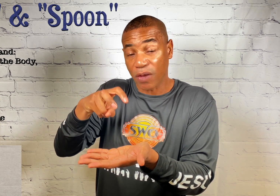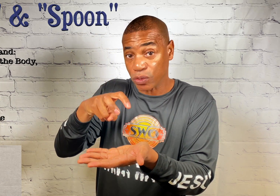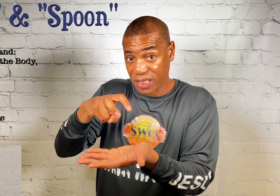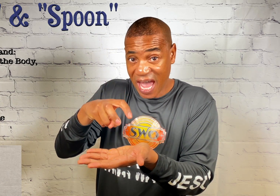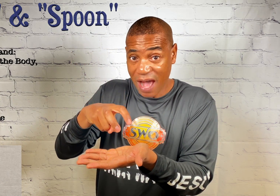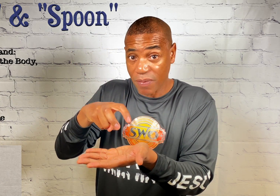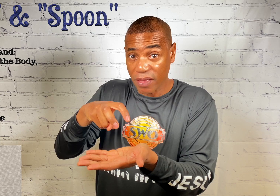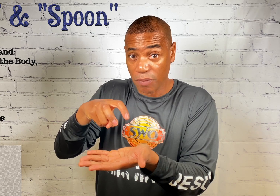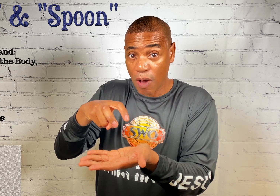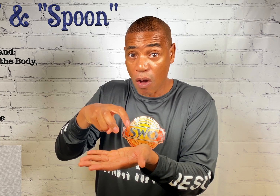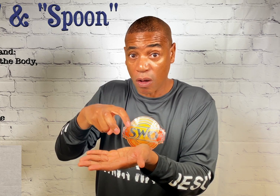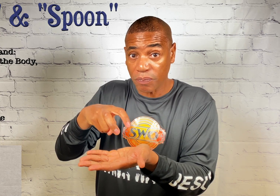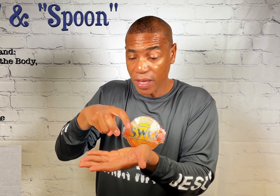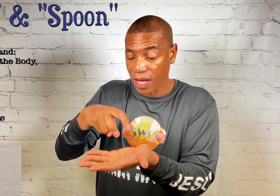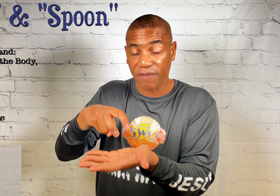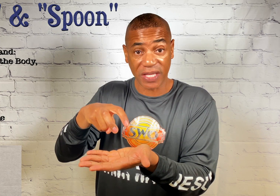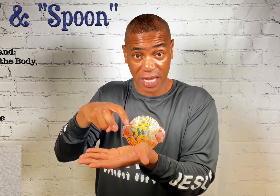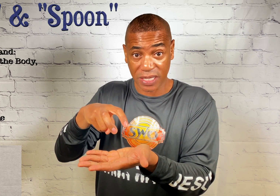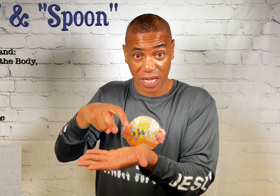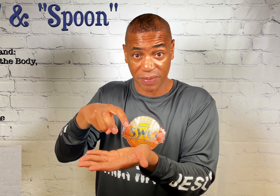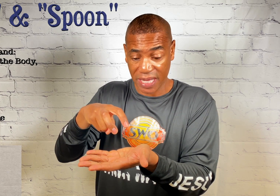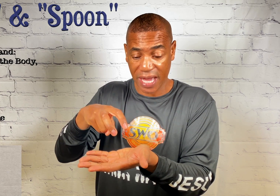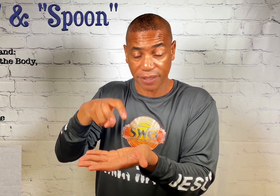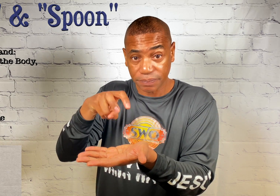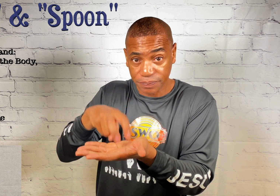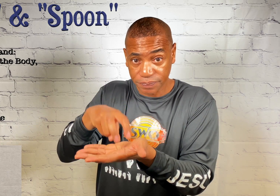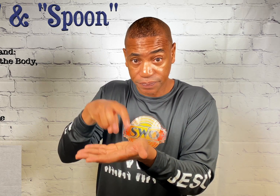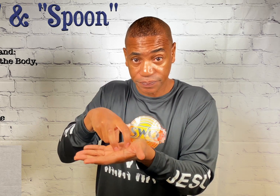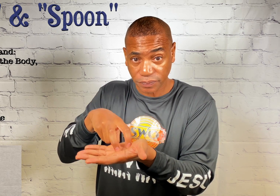will tap the palm of the non-dominant hand.